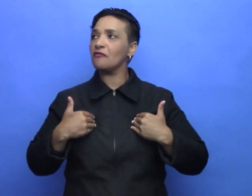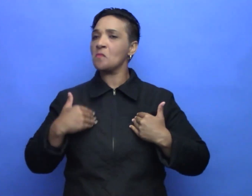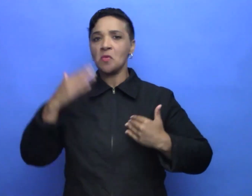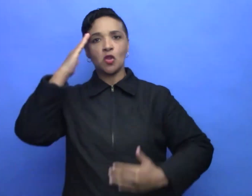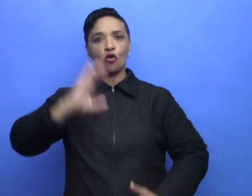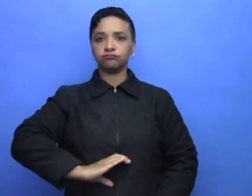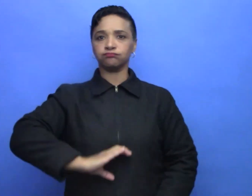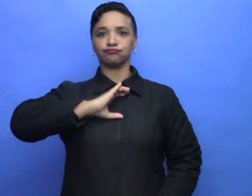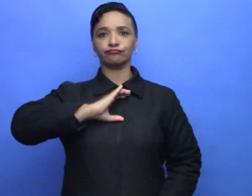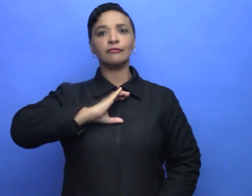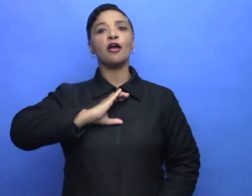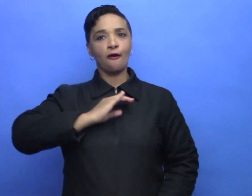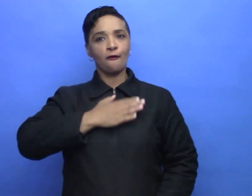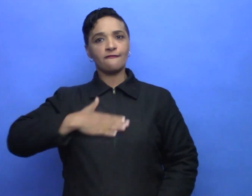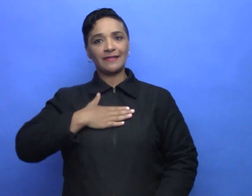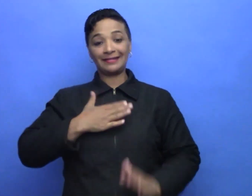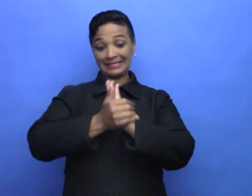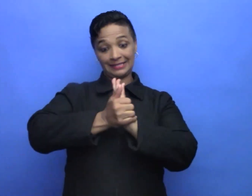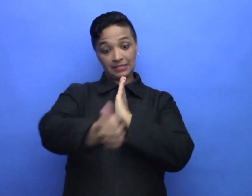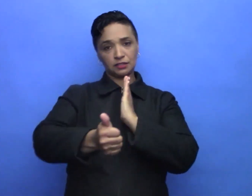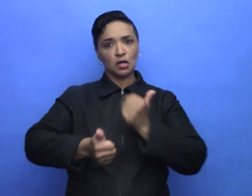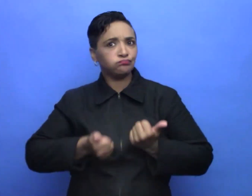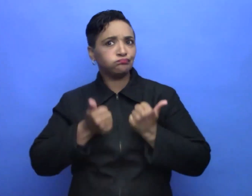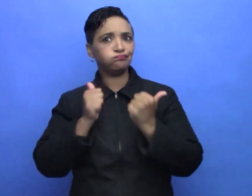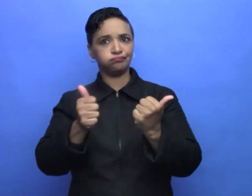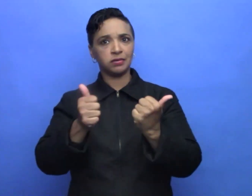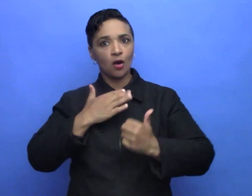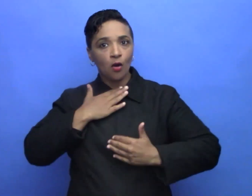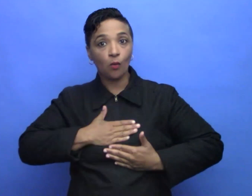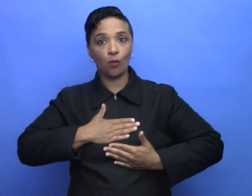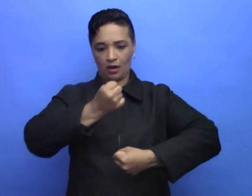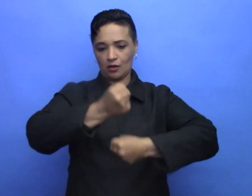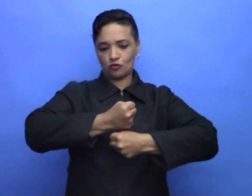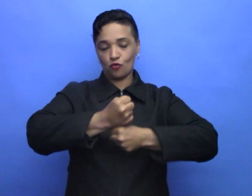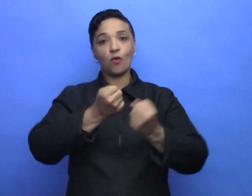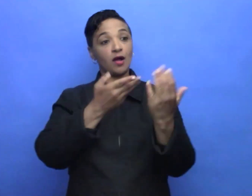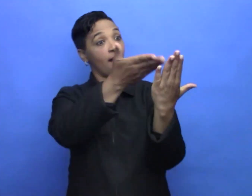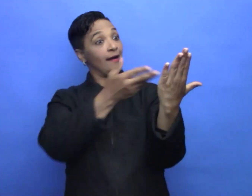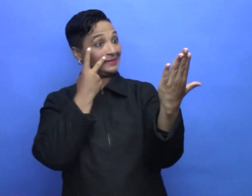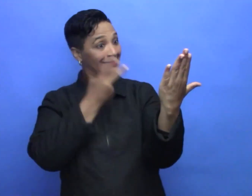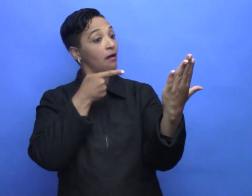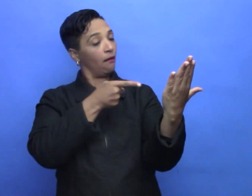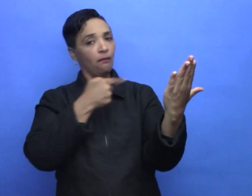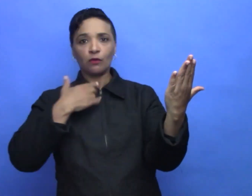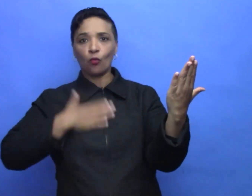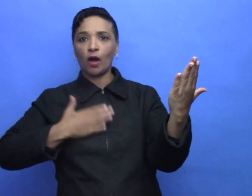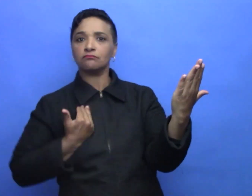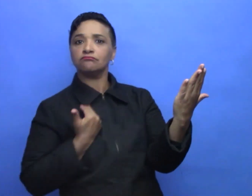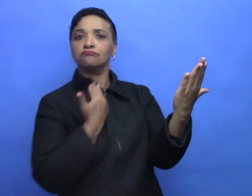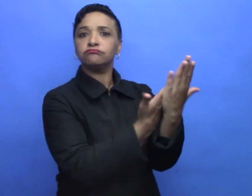that would enable them to have the courage to apply and